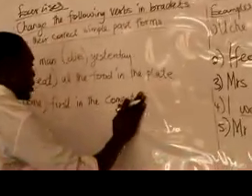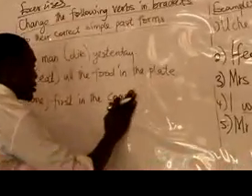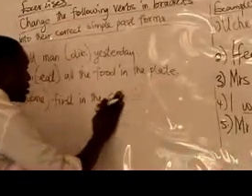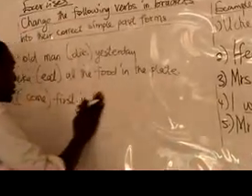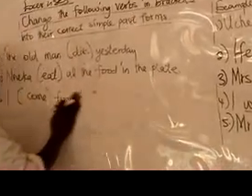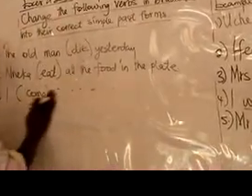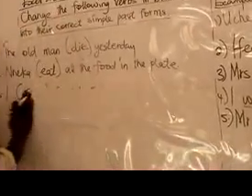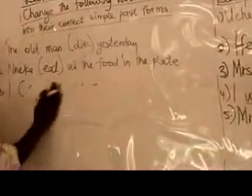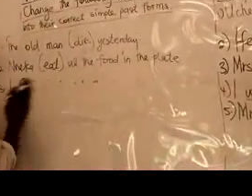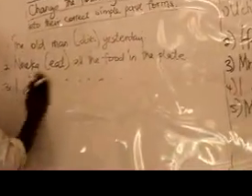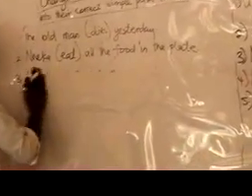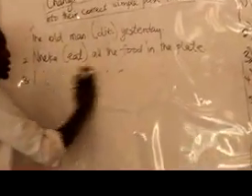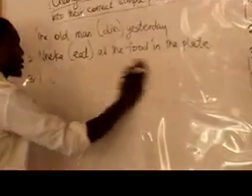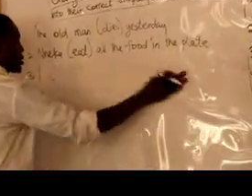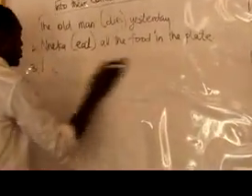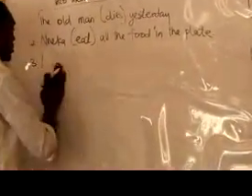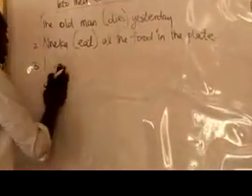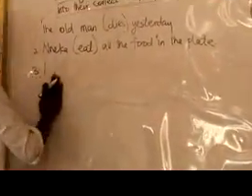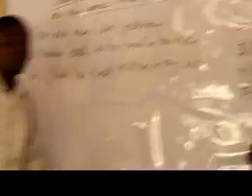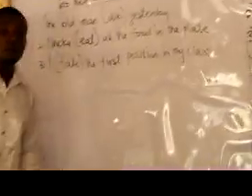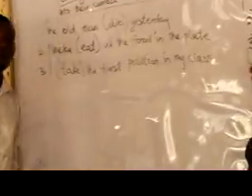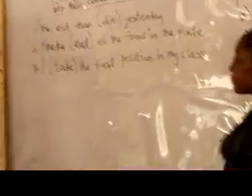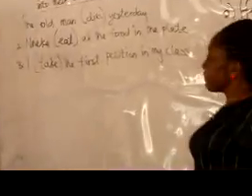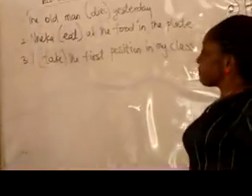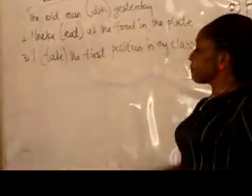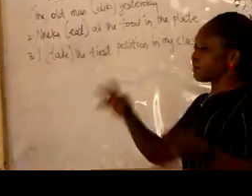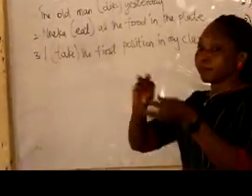Okay, let's change this sentence so that